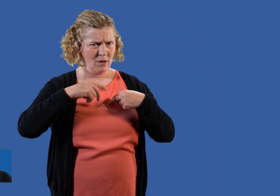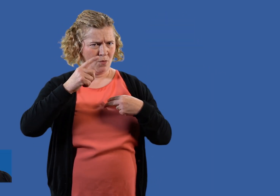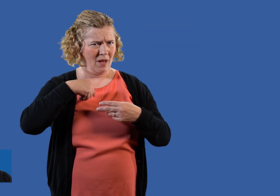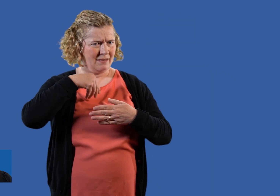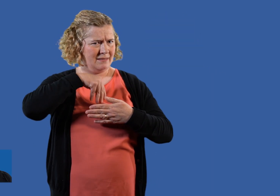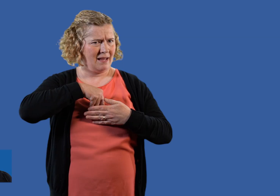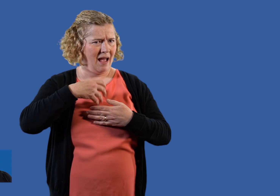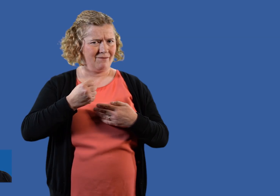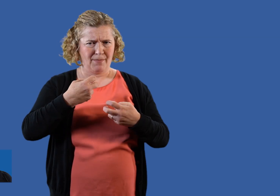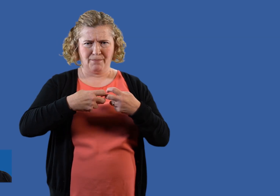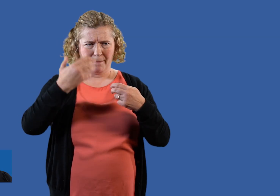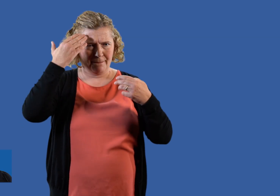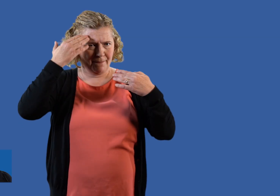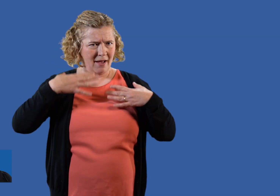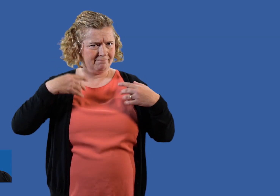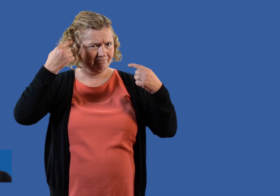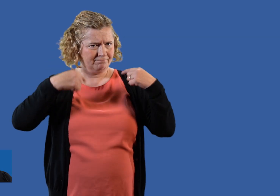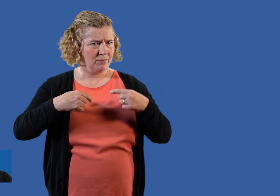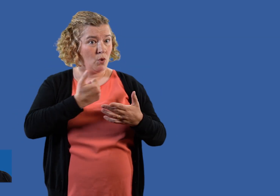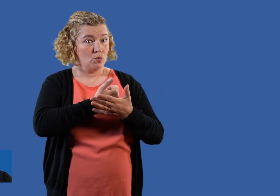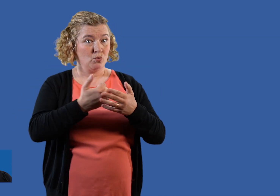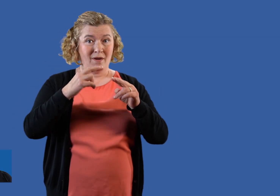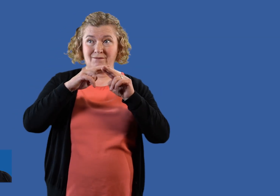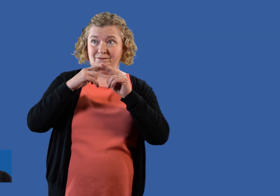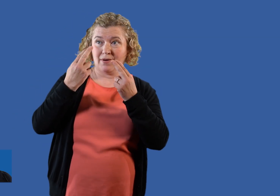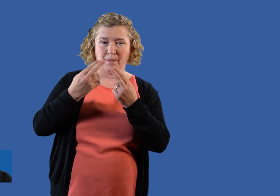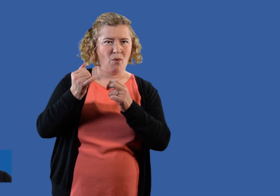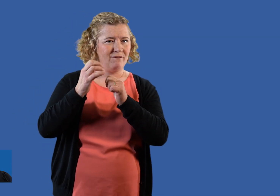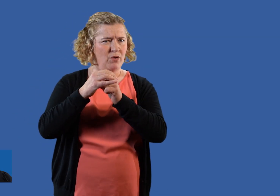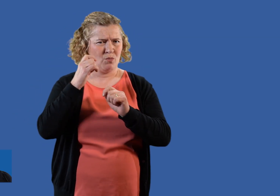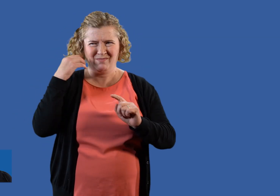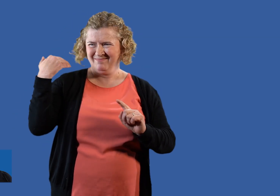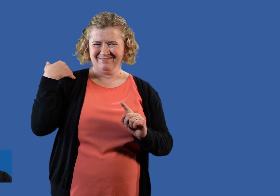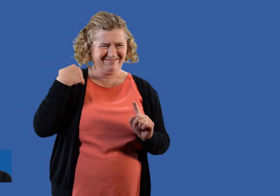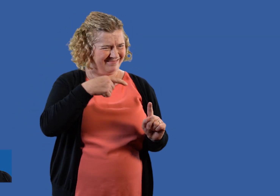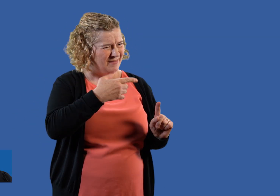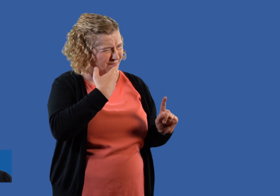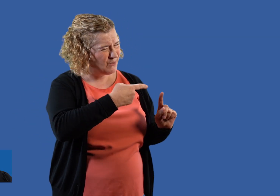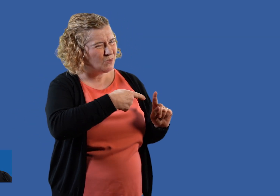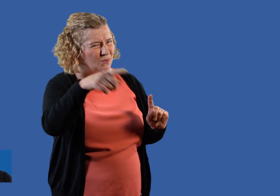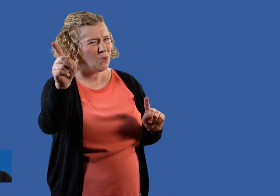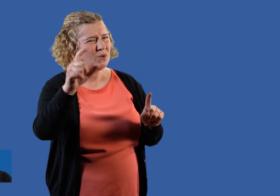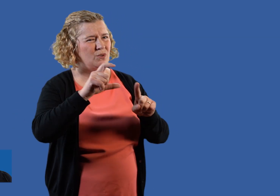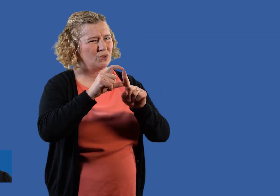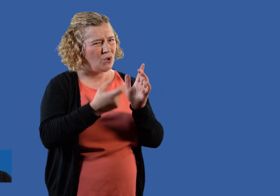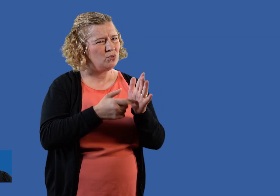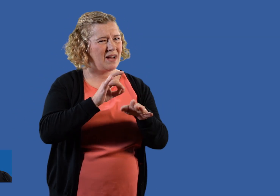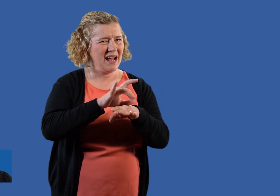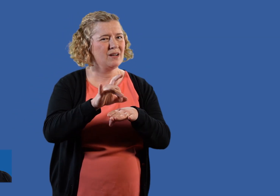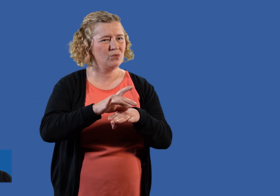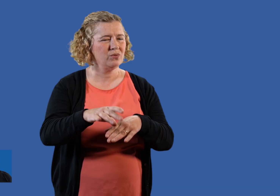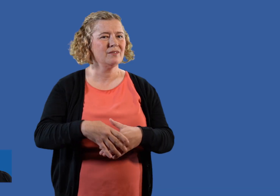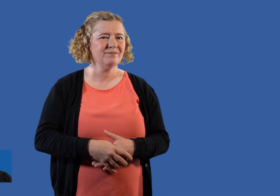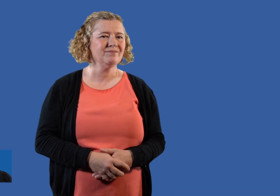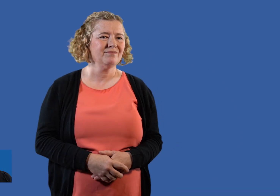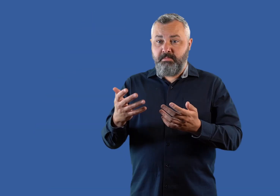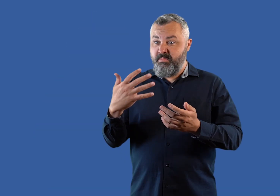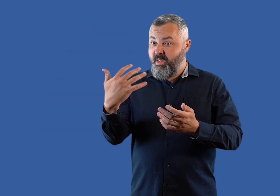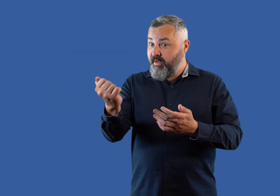people to see their symptoms in themselves. It's often up to friends or loved ones and family to encourage to get help for this type of thing. Do